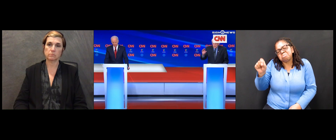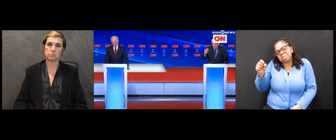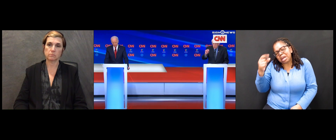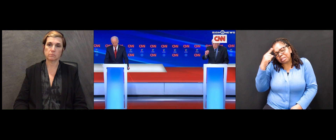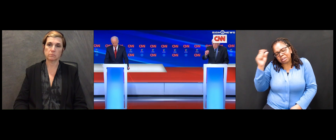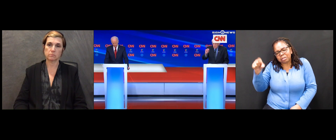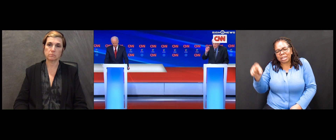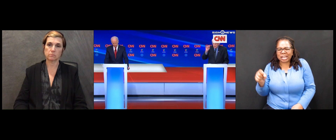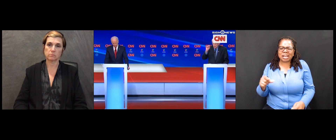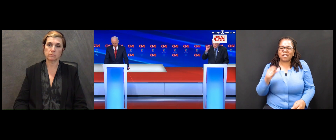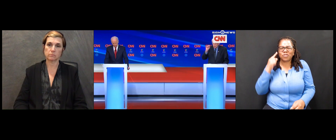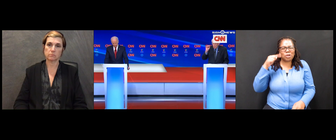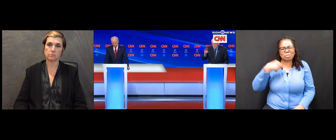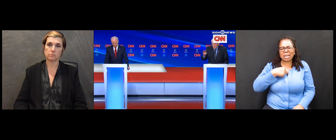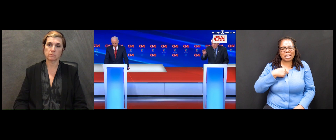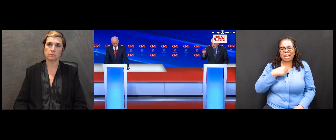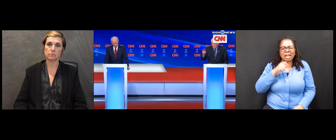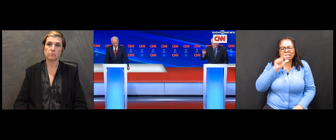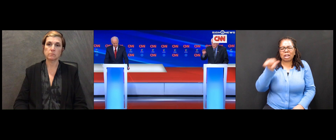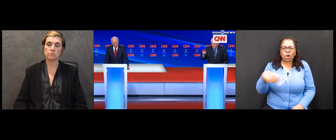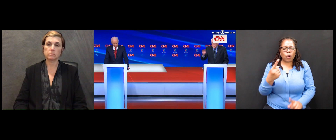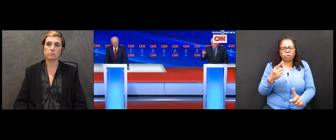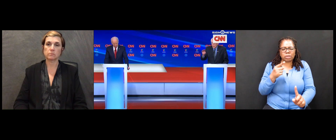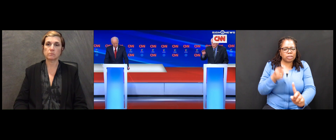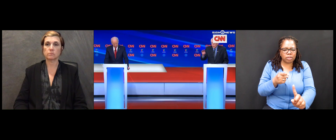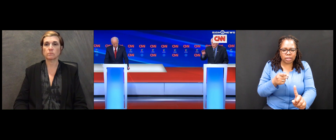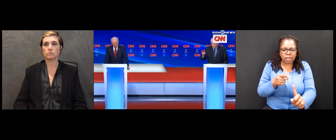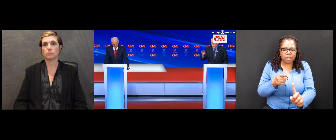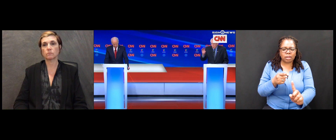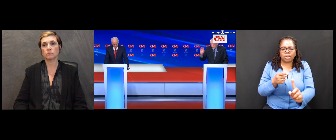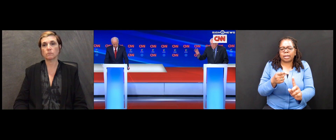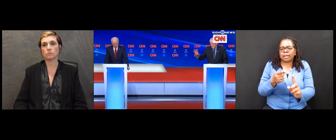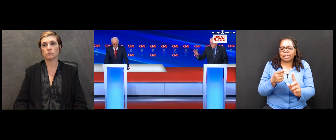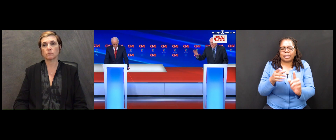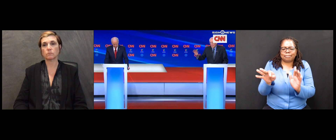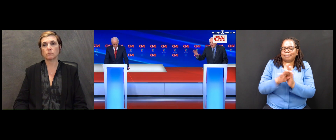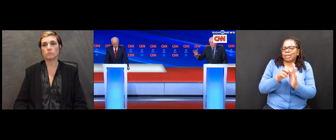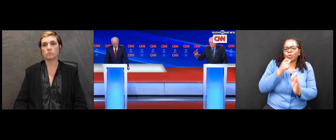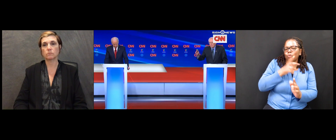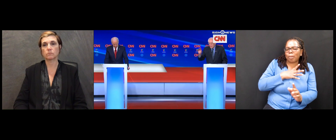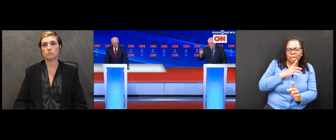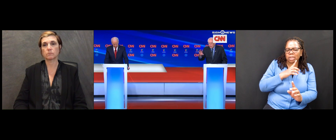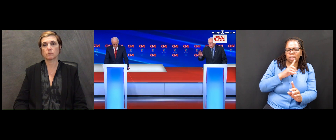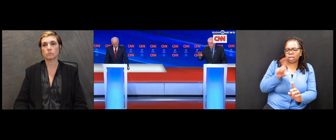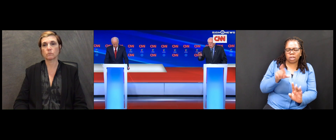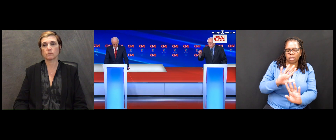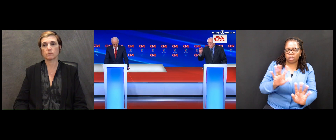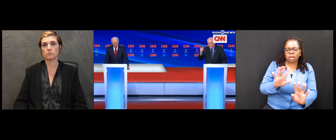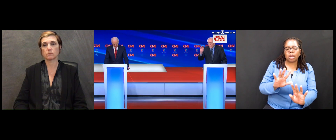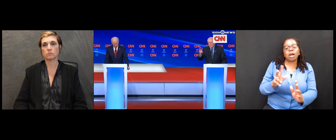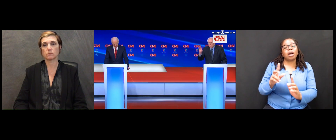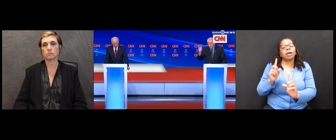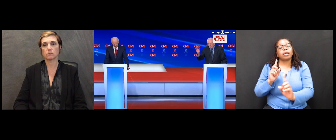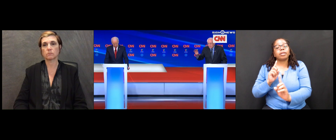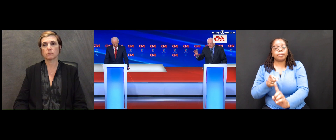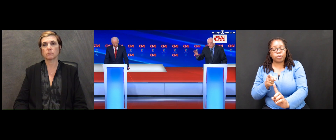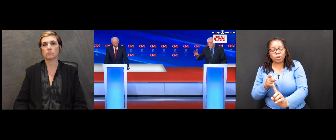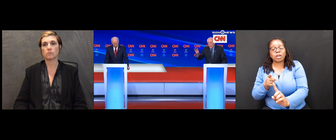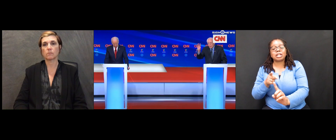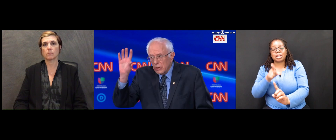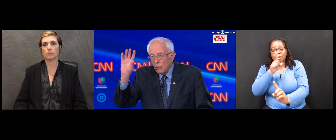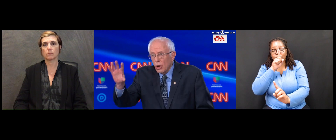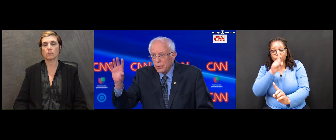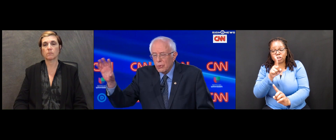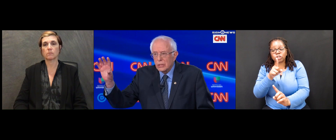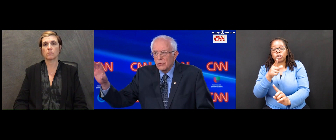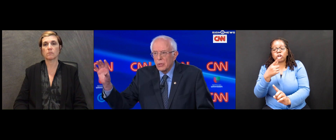it's not just nominating a woman. It is making sure that we have a progressive women,